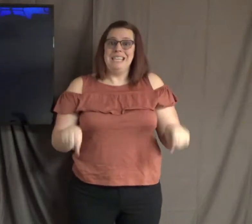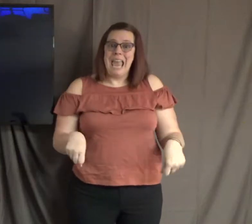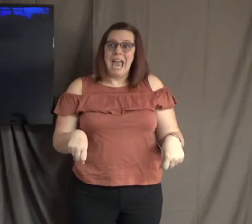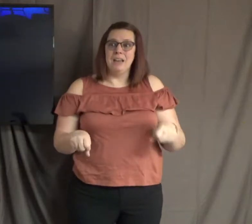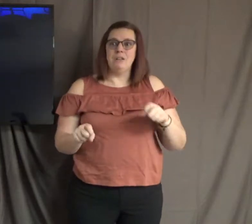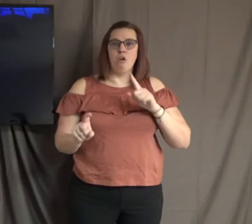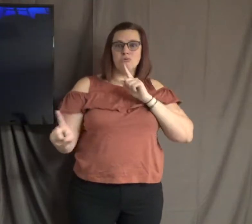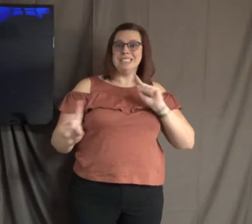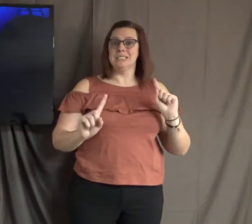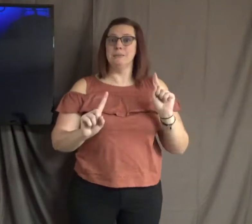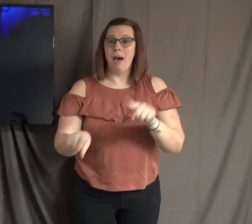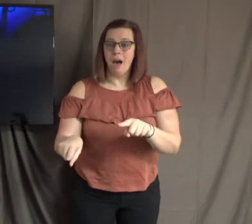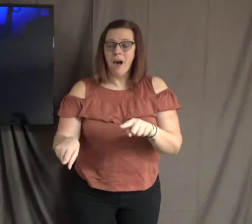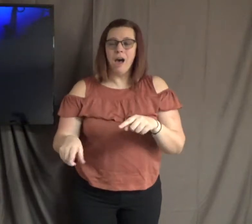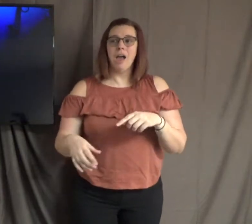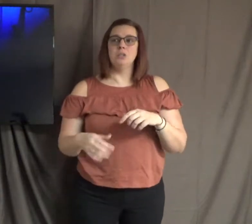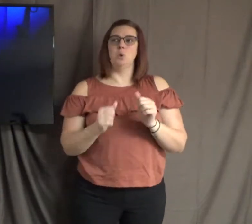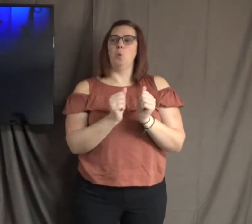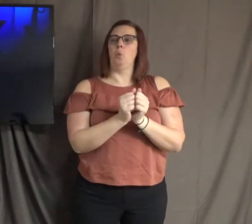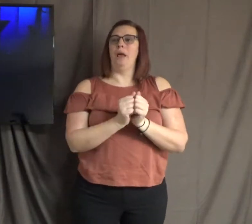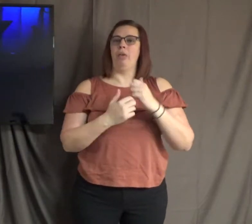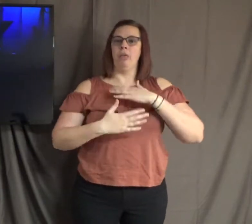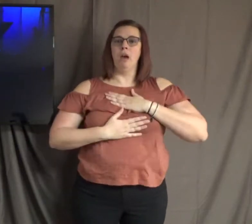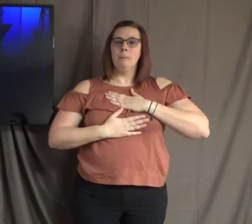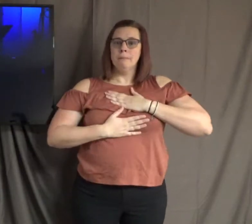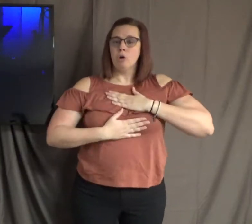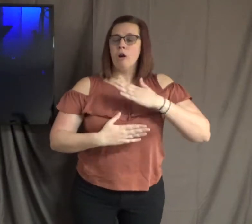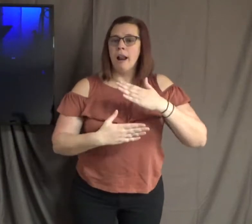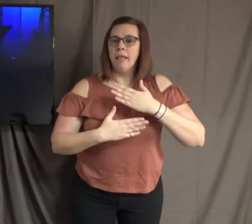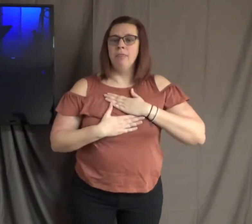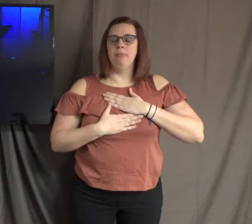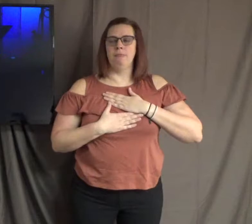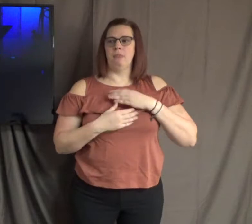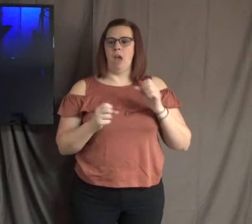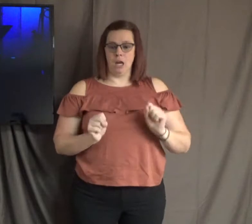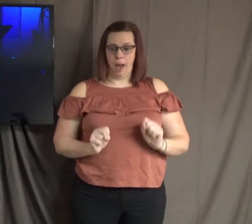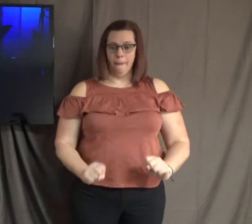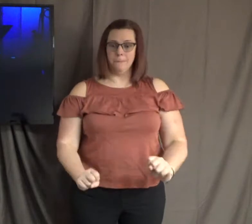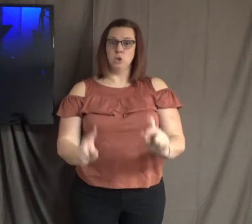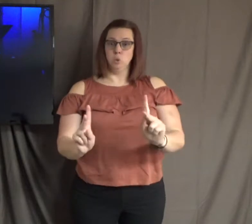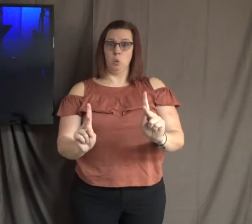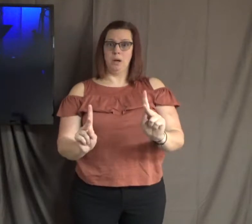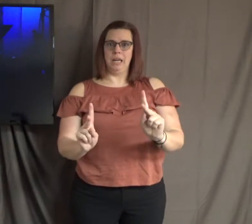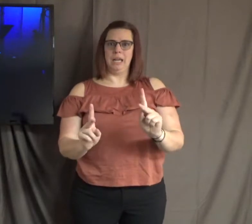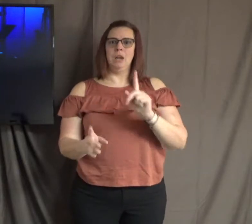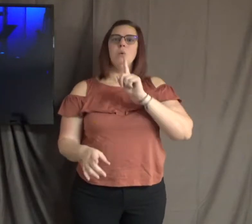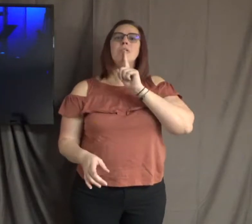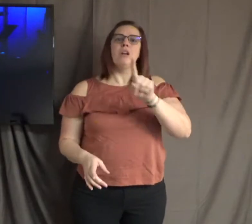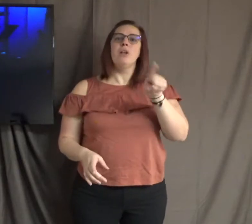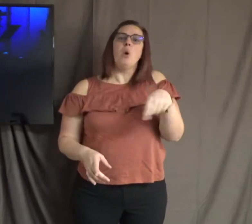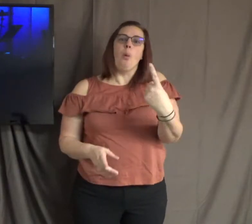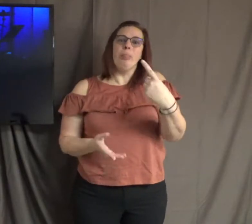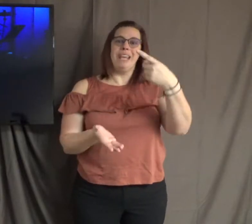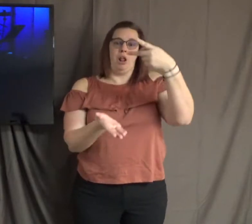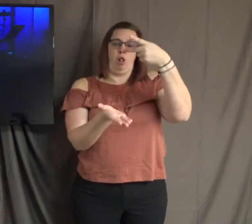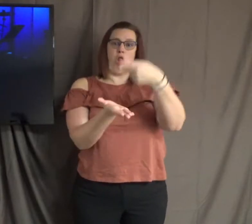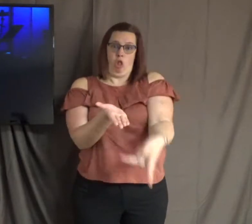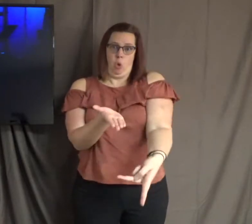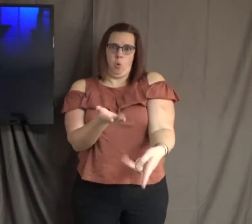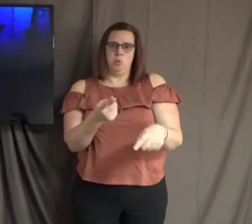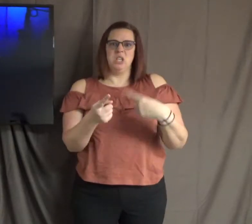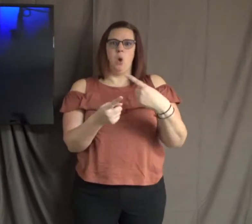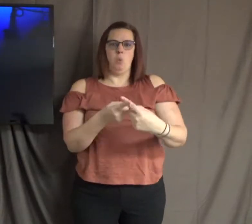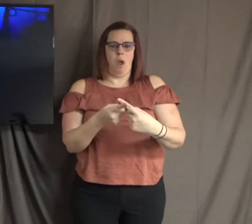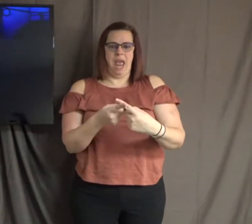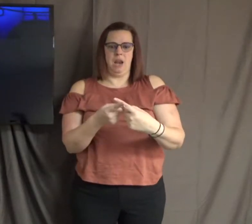that possibility that keeps us going. We only truly lose when we take that loss as a negation, as an